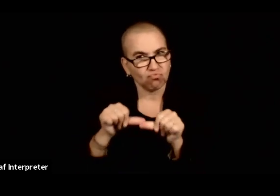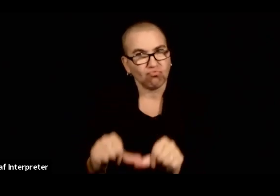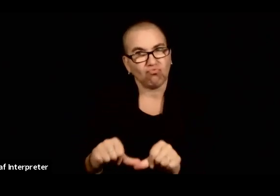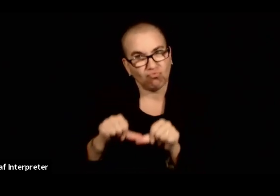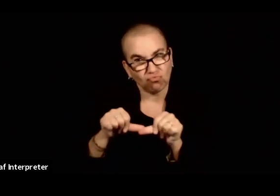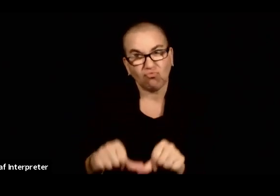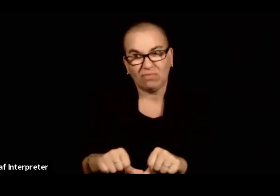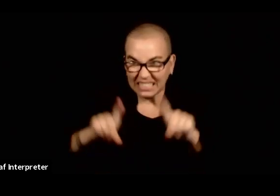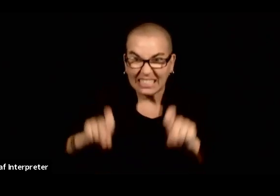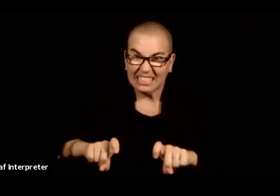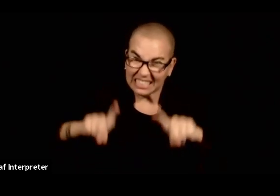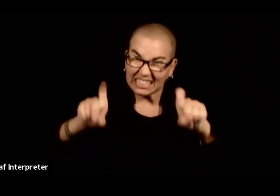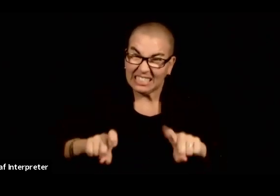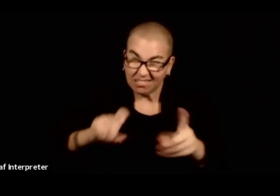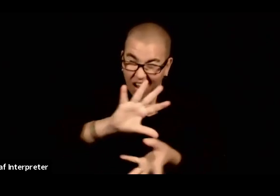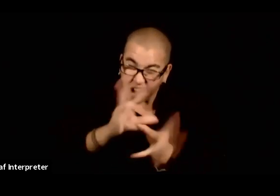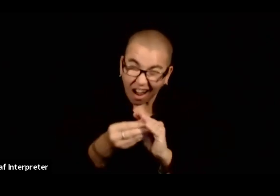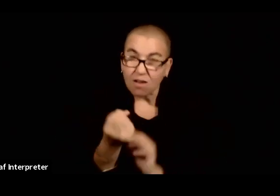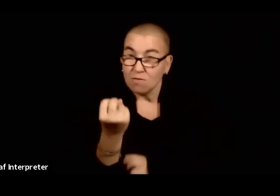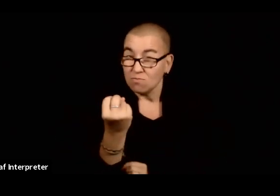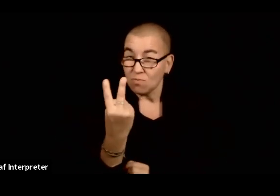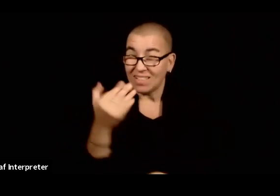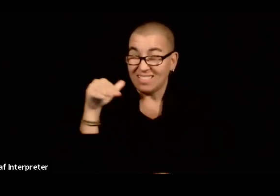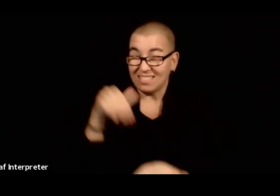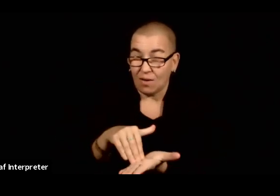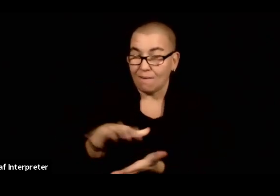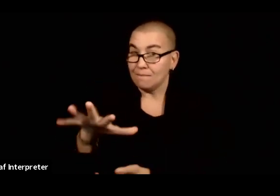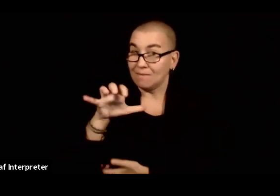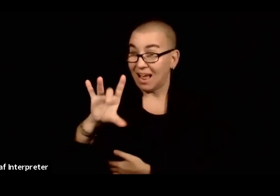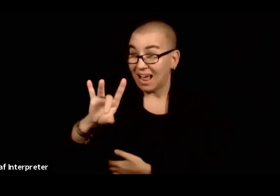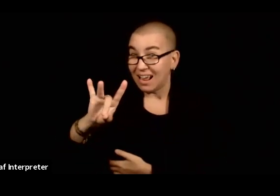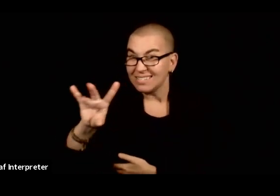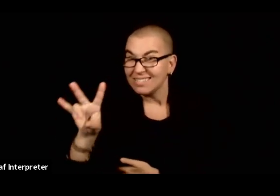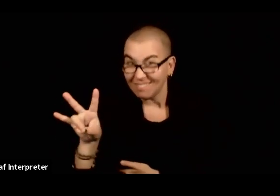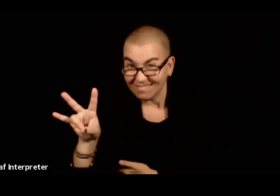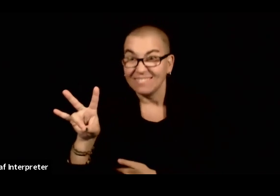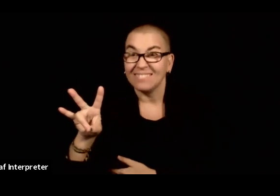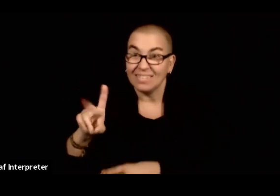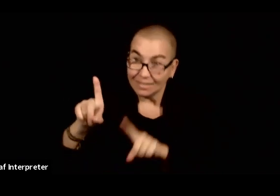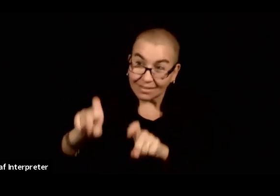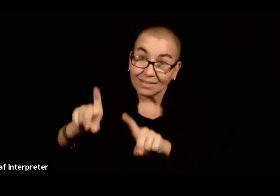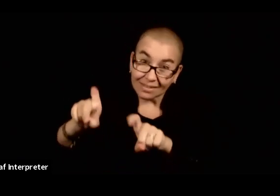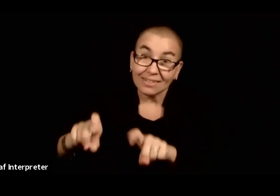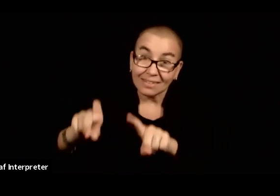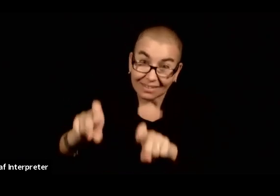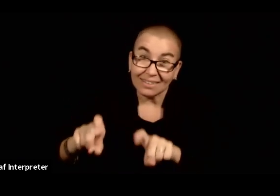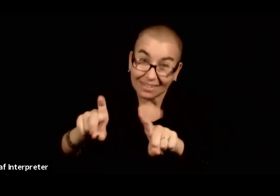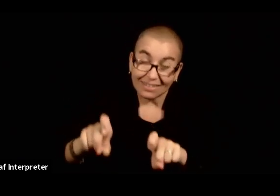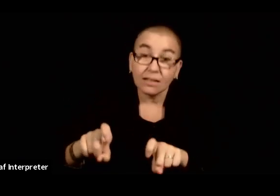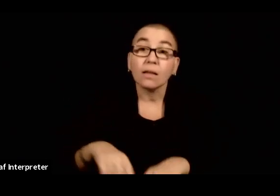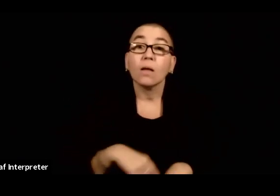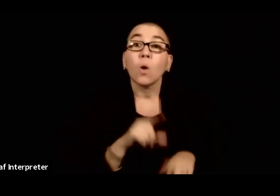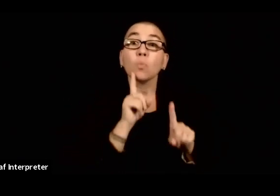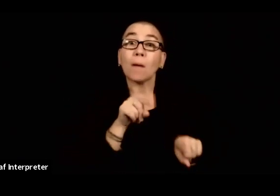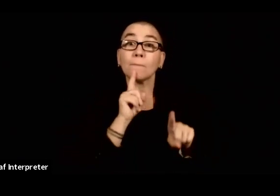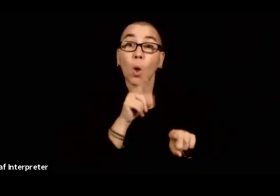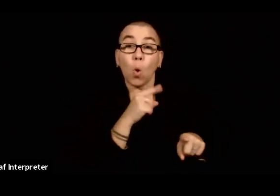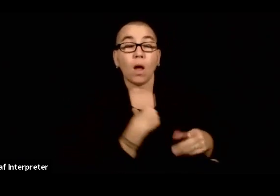12,787 total lab tests reported back yesterday. There were almost 18,000 on Saturday